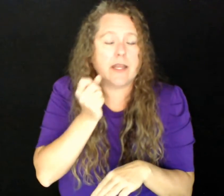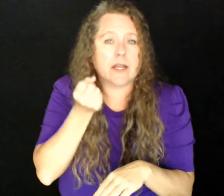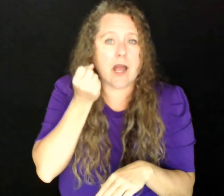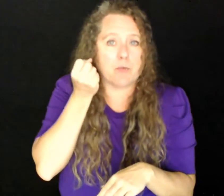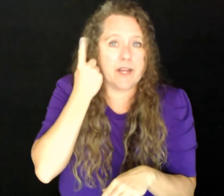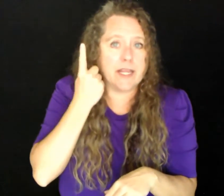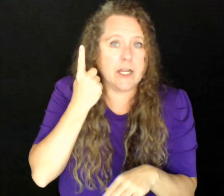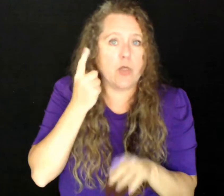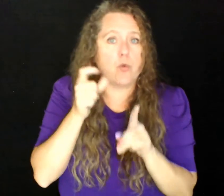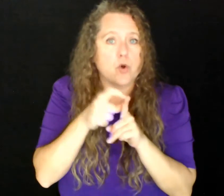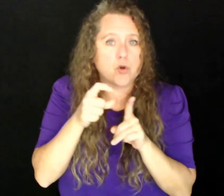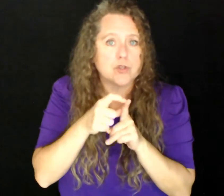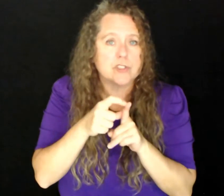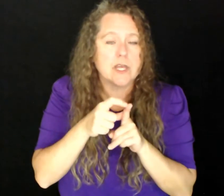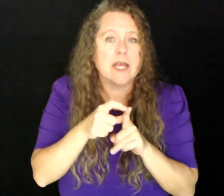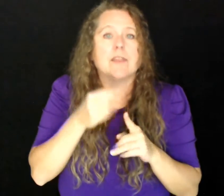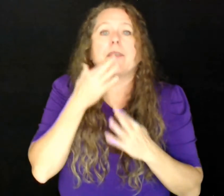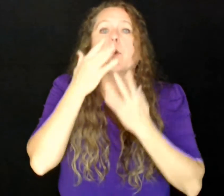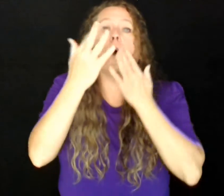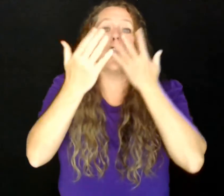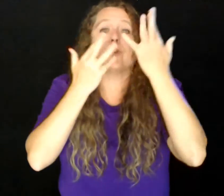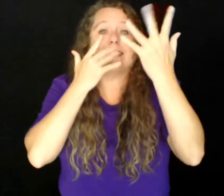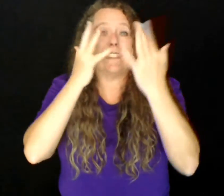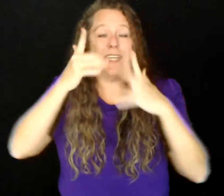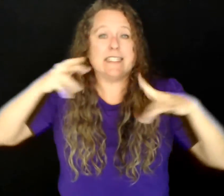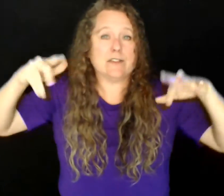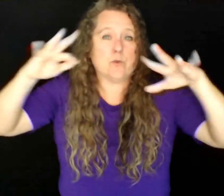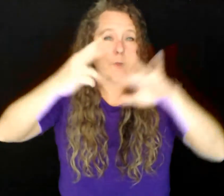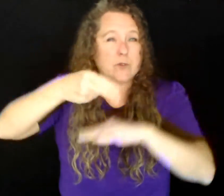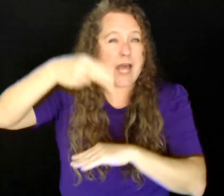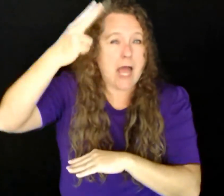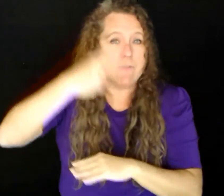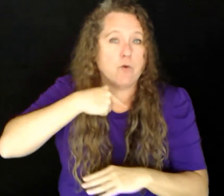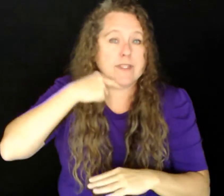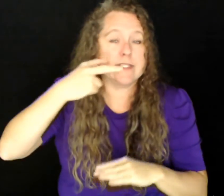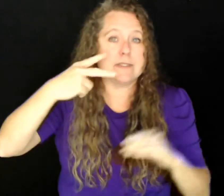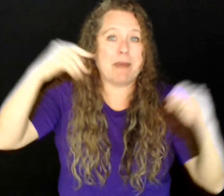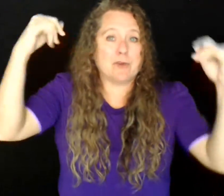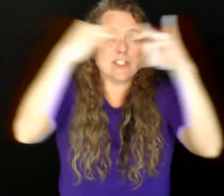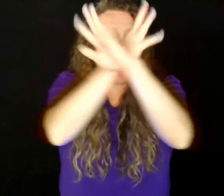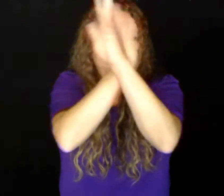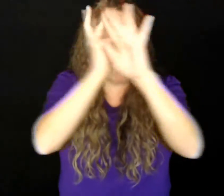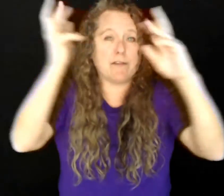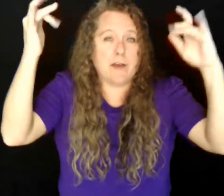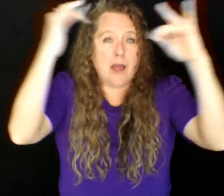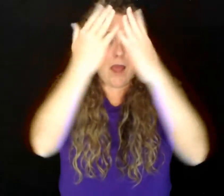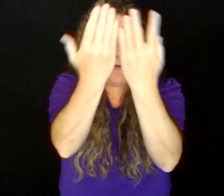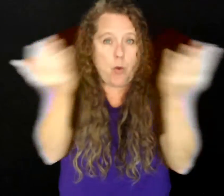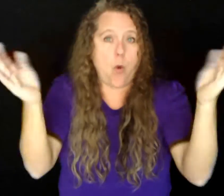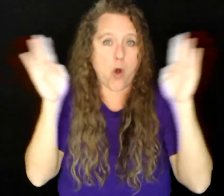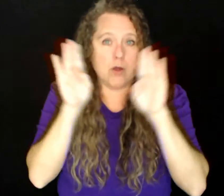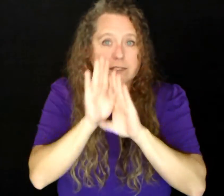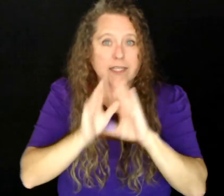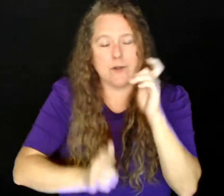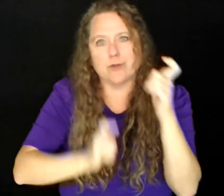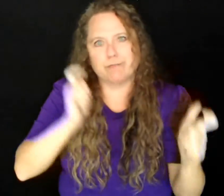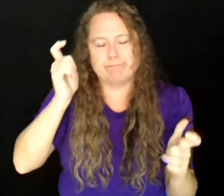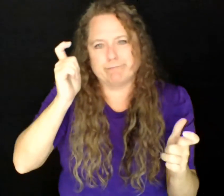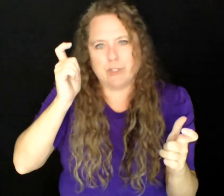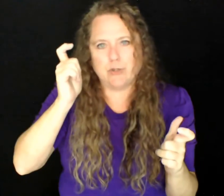and comprehend the words that the choir is singing, those high voices bouncing off of the walls in those